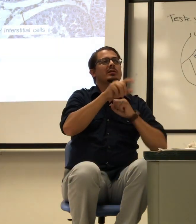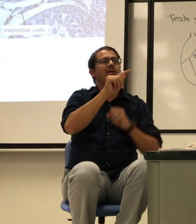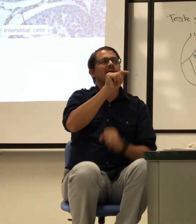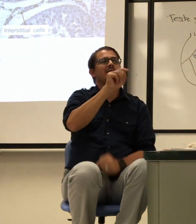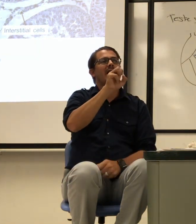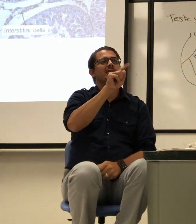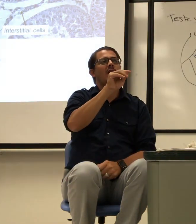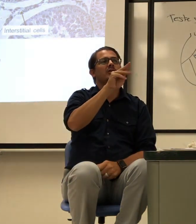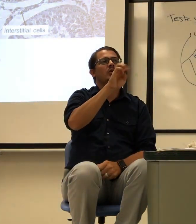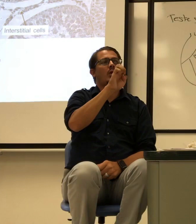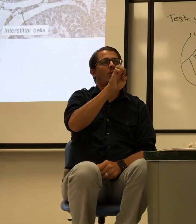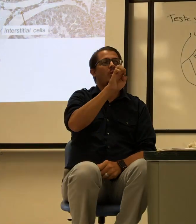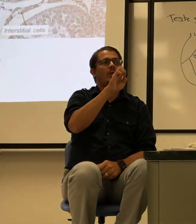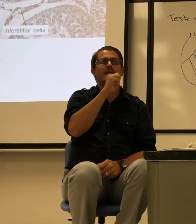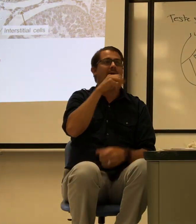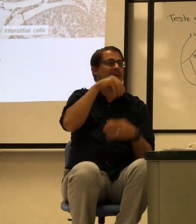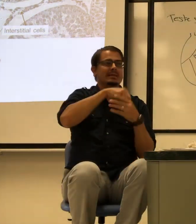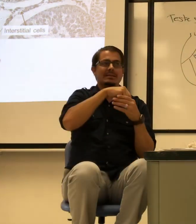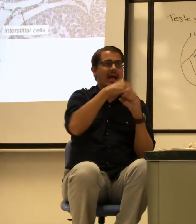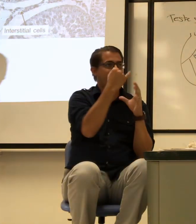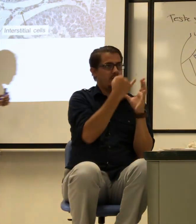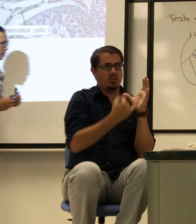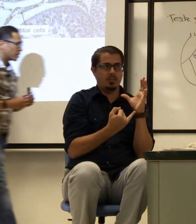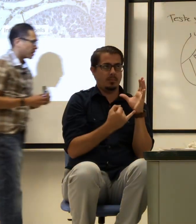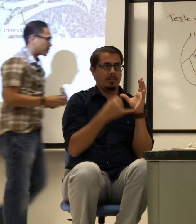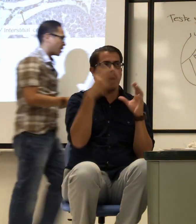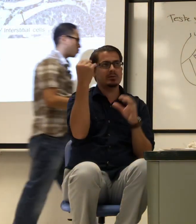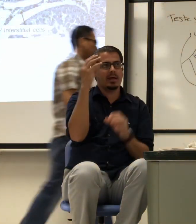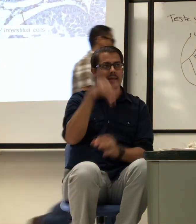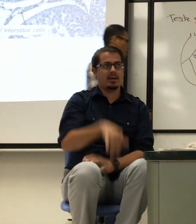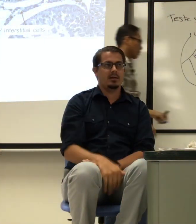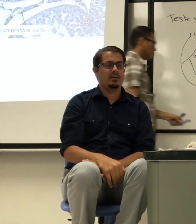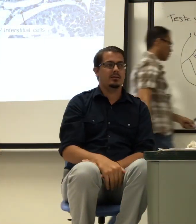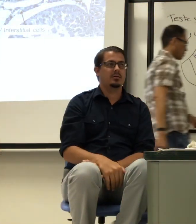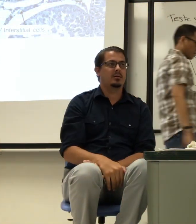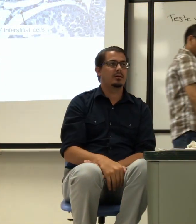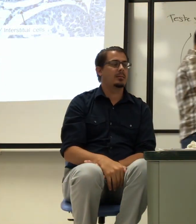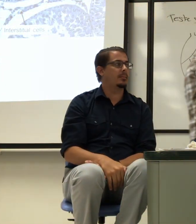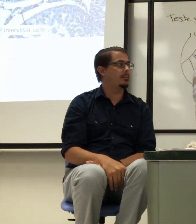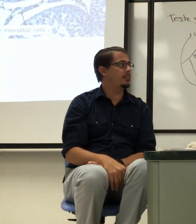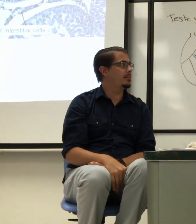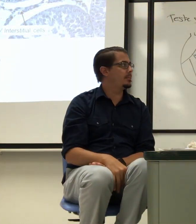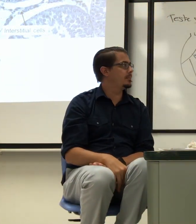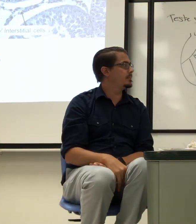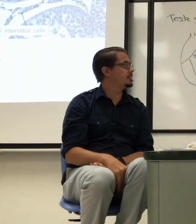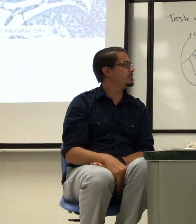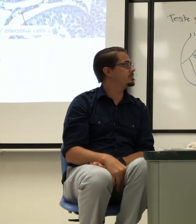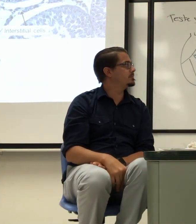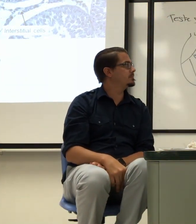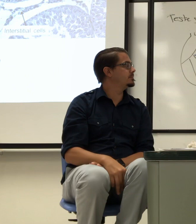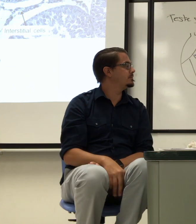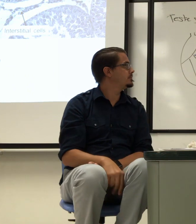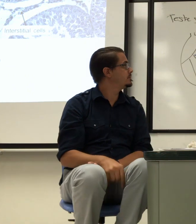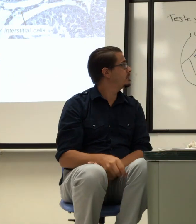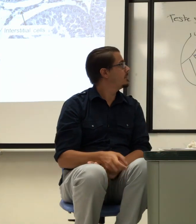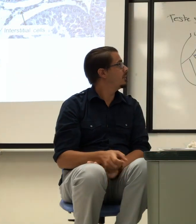outside the seminiferous tubule. Okay? So anything that would be visualized